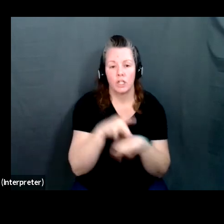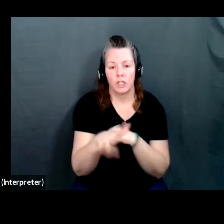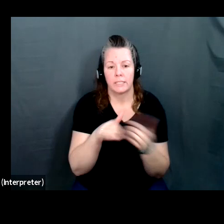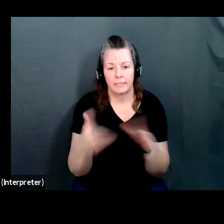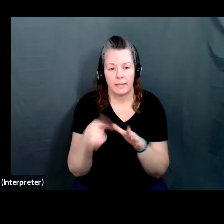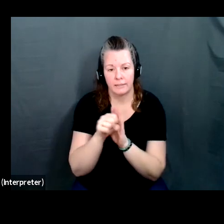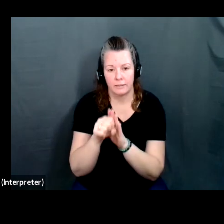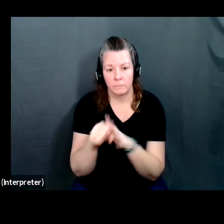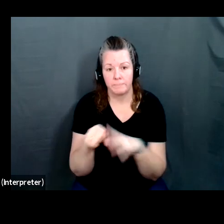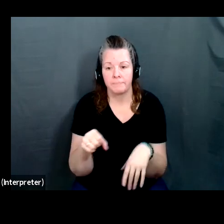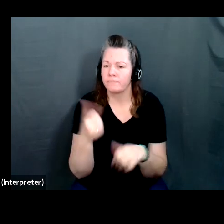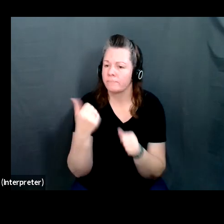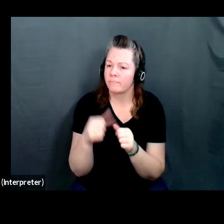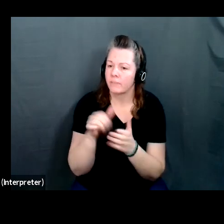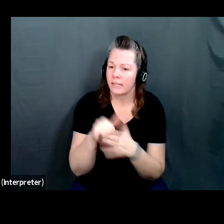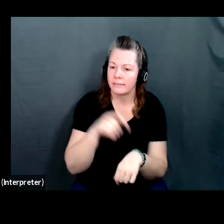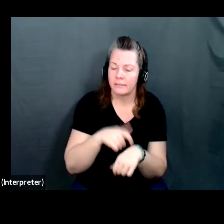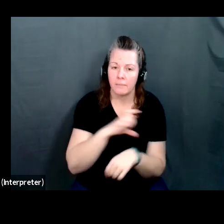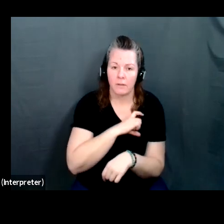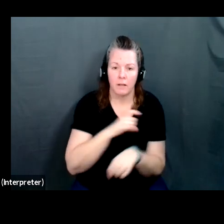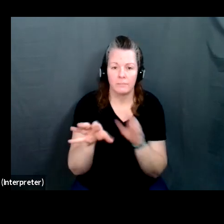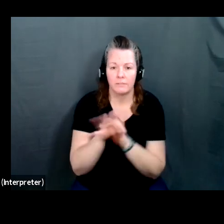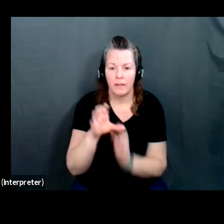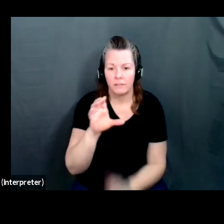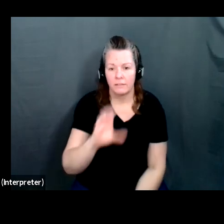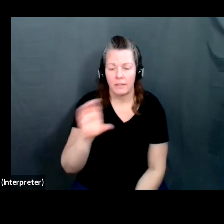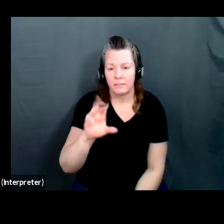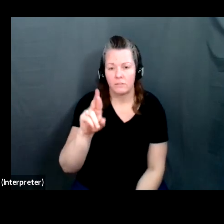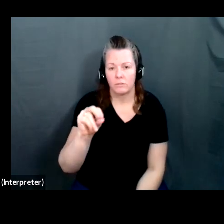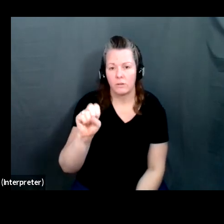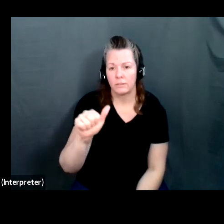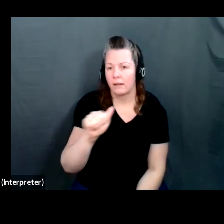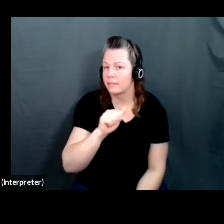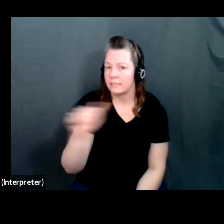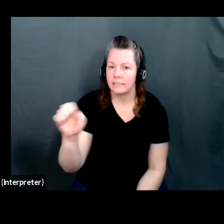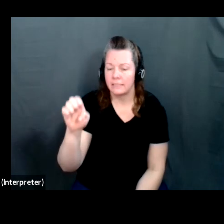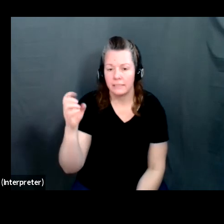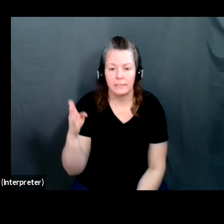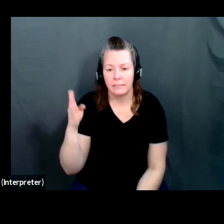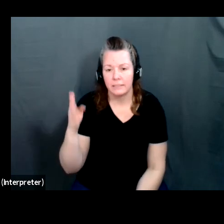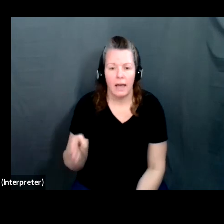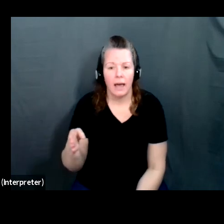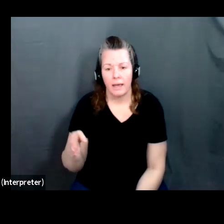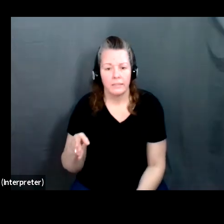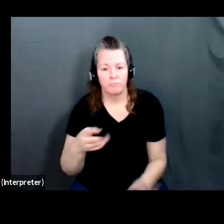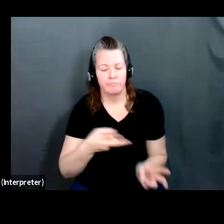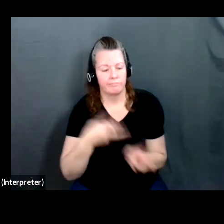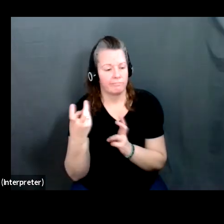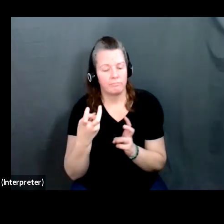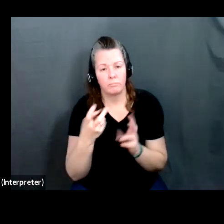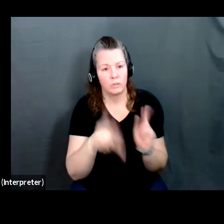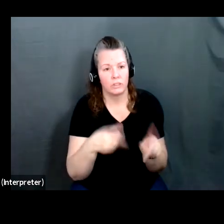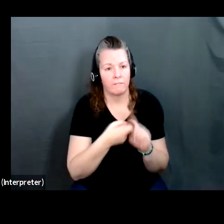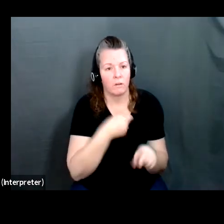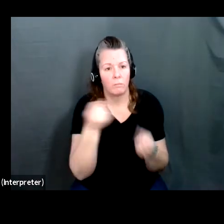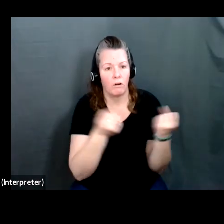Remember that time cops found Cousin Rosa on the east side carjacking some woman, said she stepped right out in front of a silver Caprice, pulled